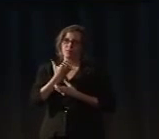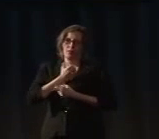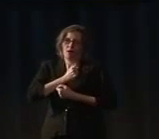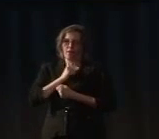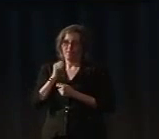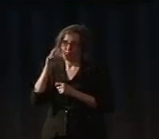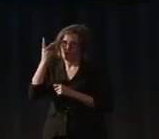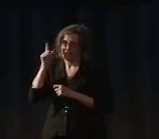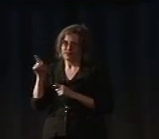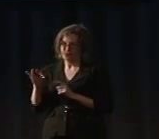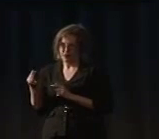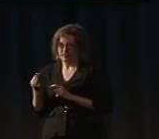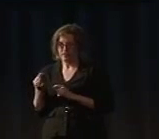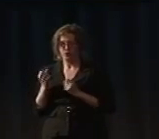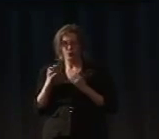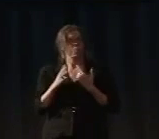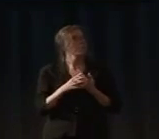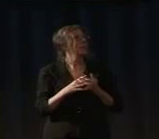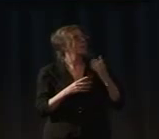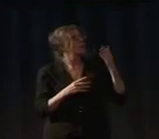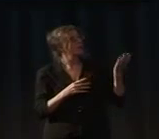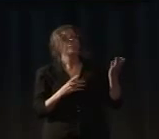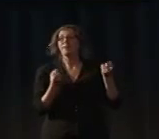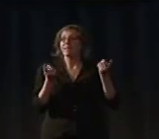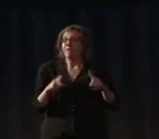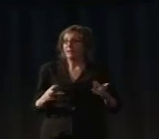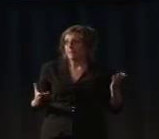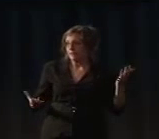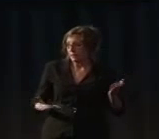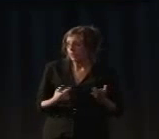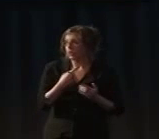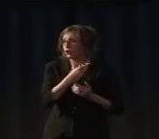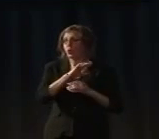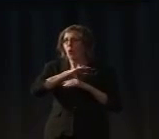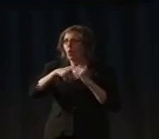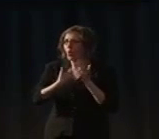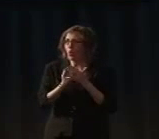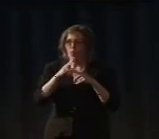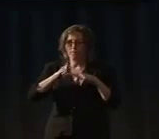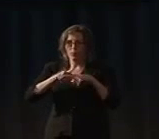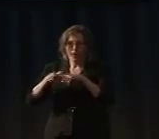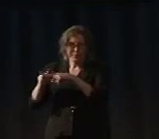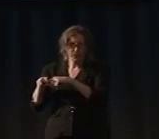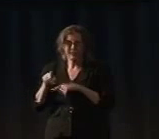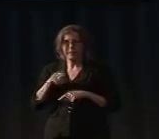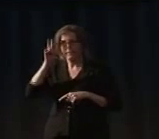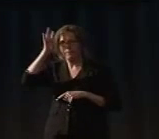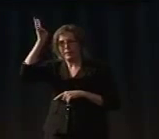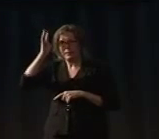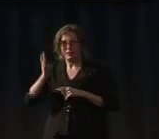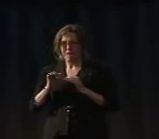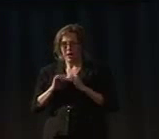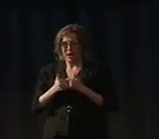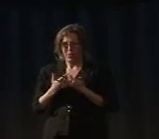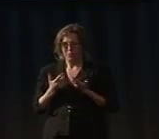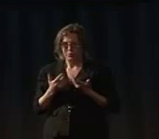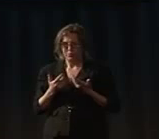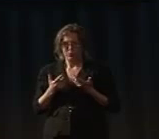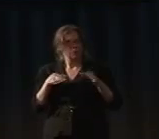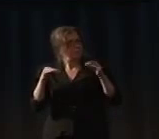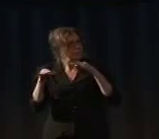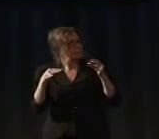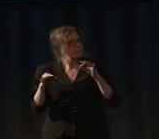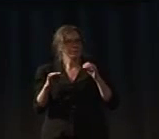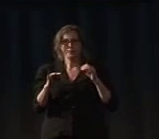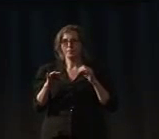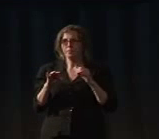subject, it's much more difficult. So he invents, as you see, a whole vocabulary using images of the press, images, modifying